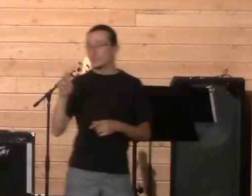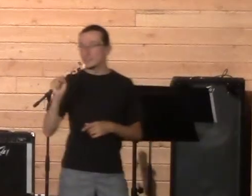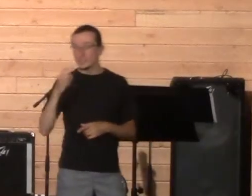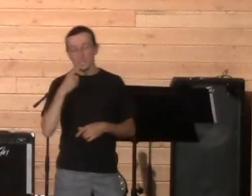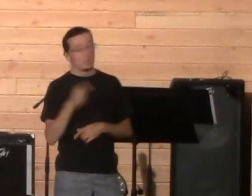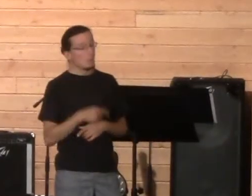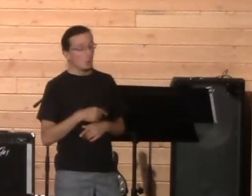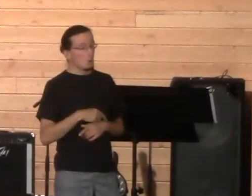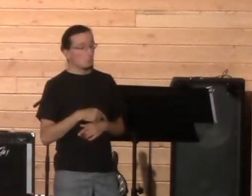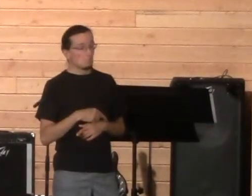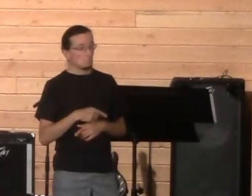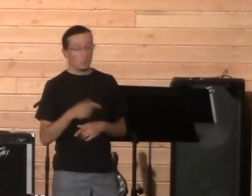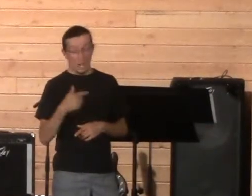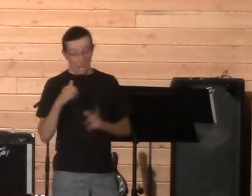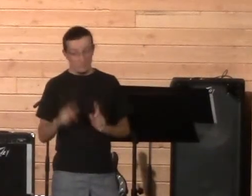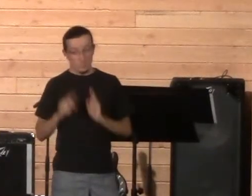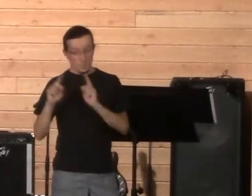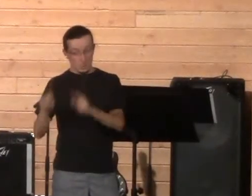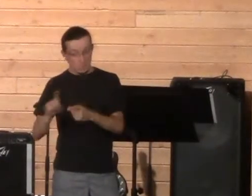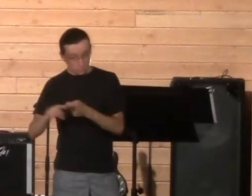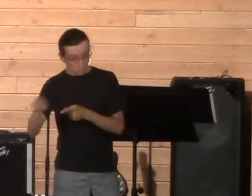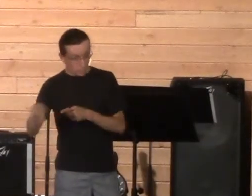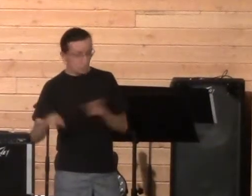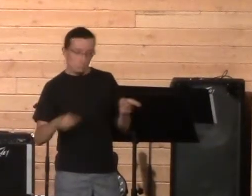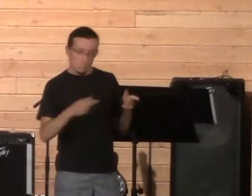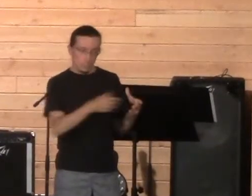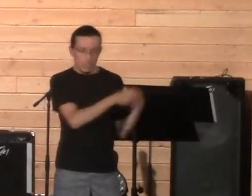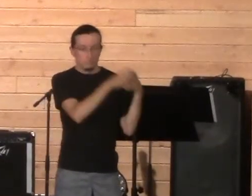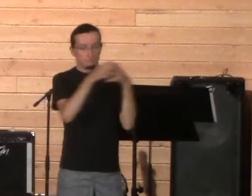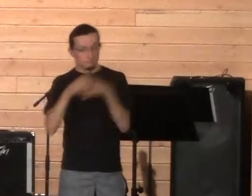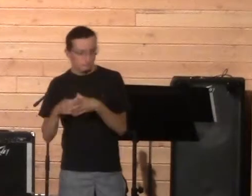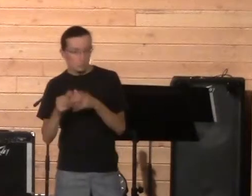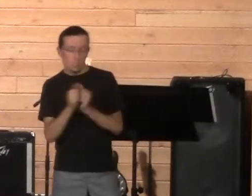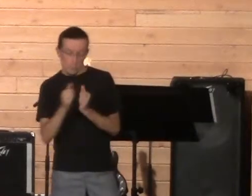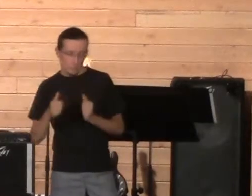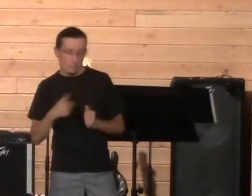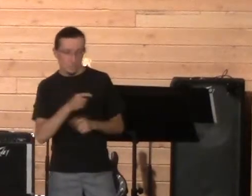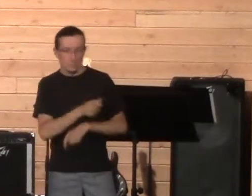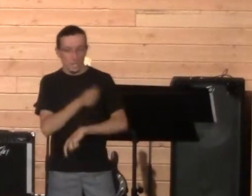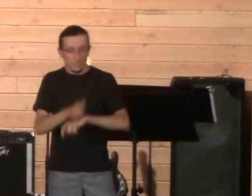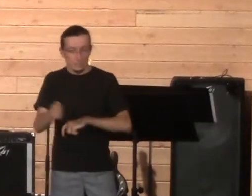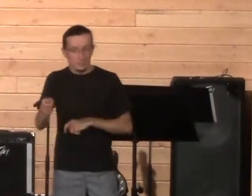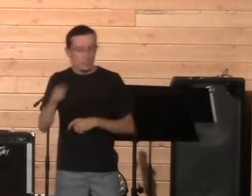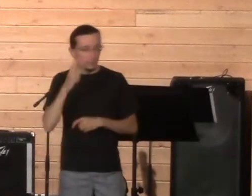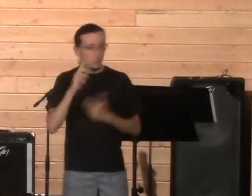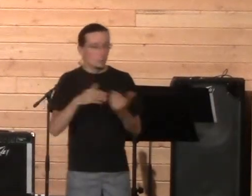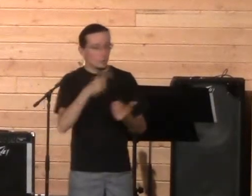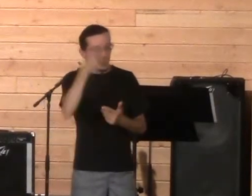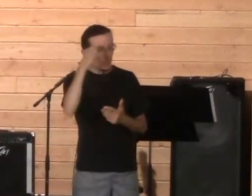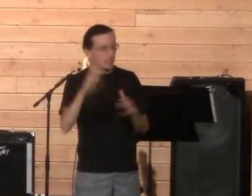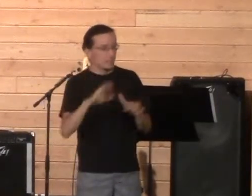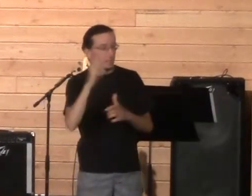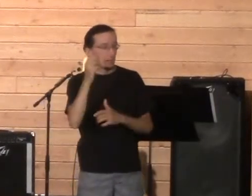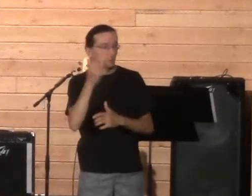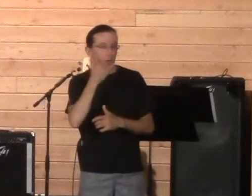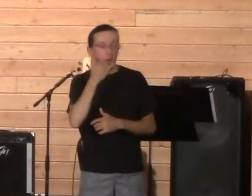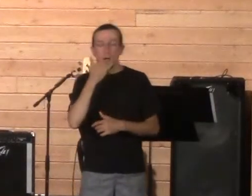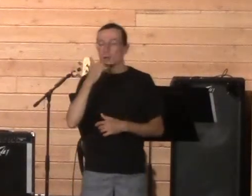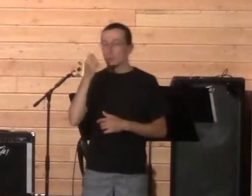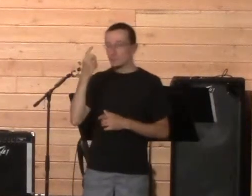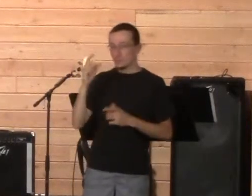to go along with me and accuse him of whatever you think he's done wrong. Now, let's listen to the word accusation